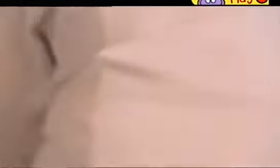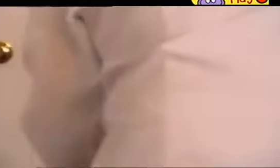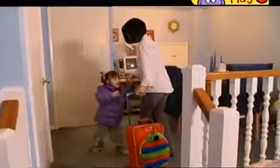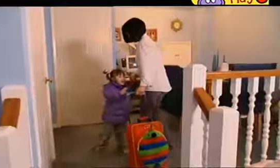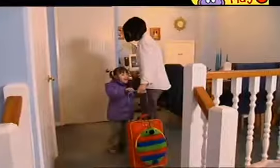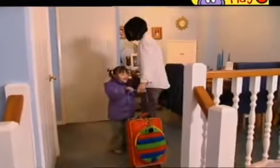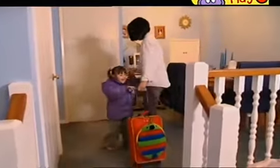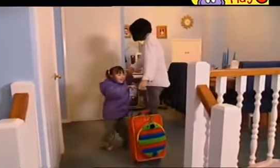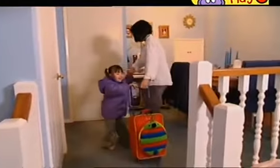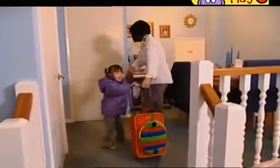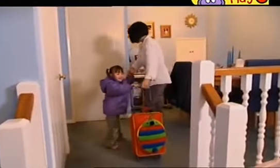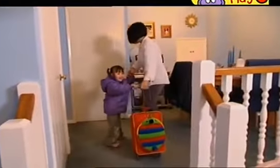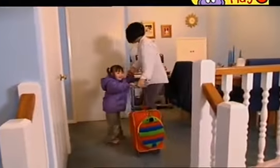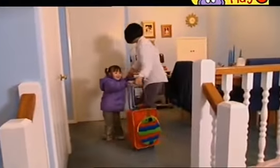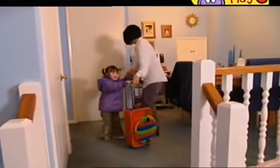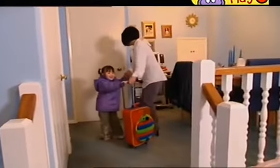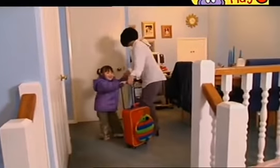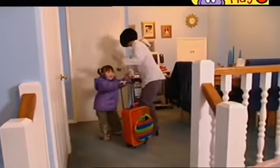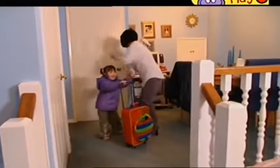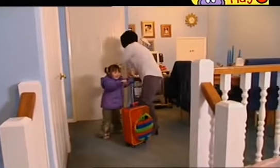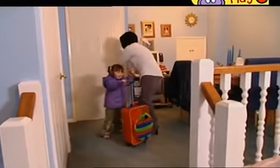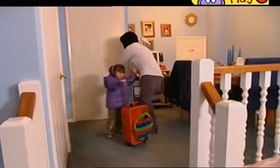And Livy May is ready to go and see her nanny.